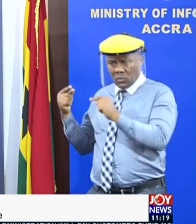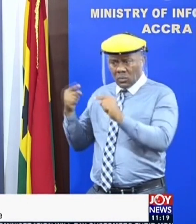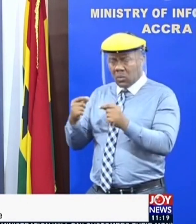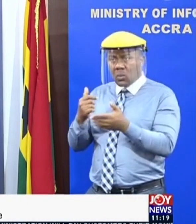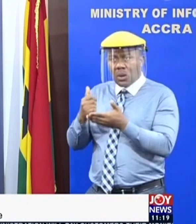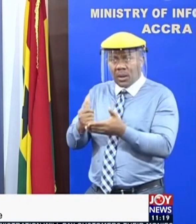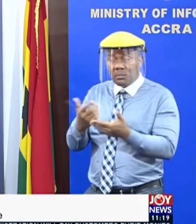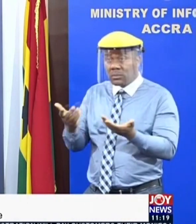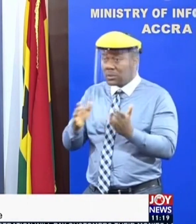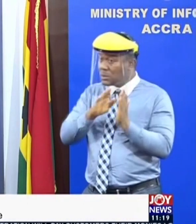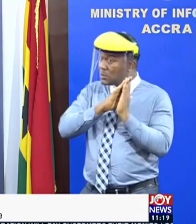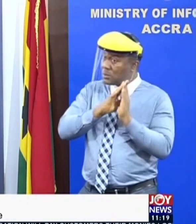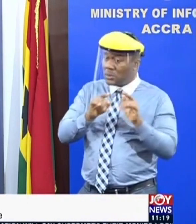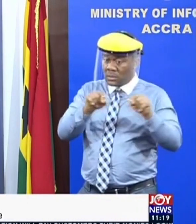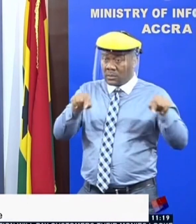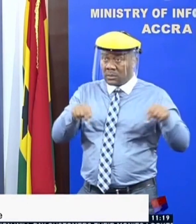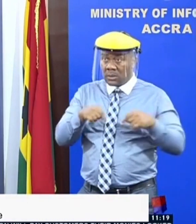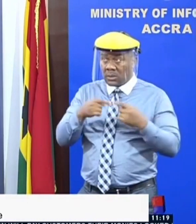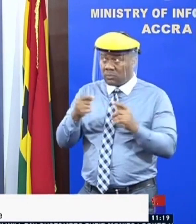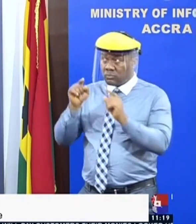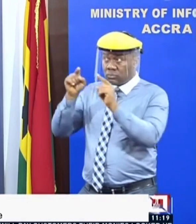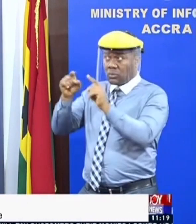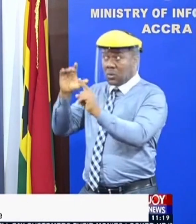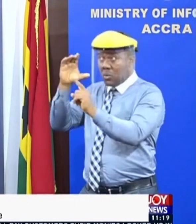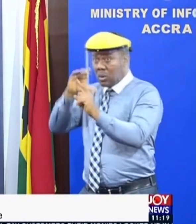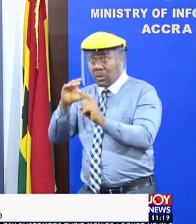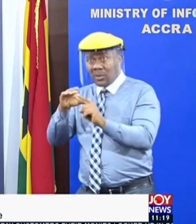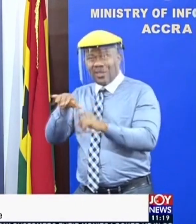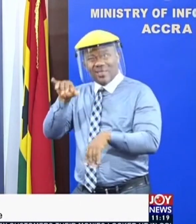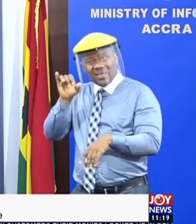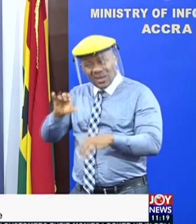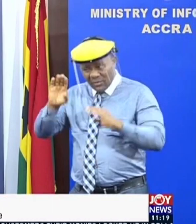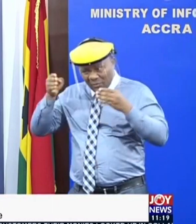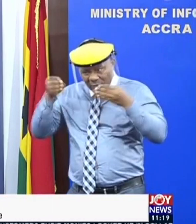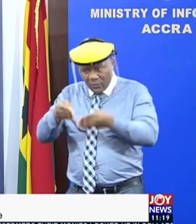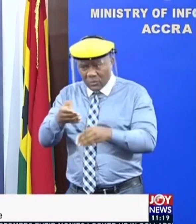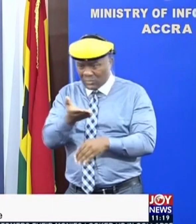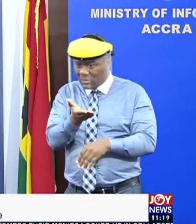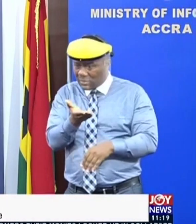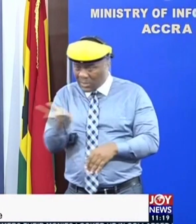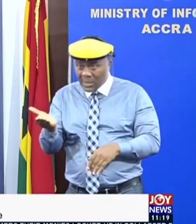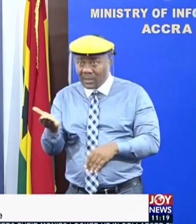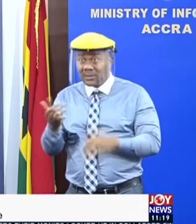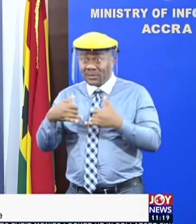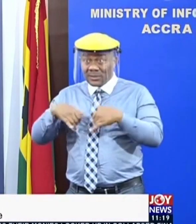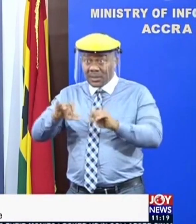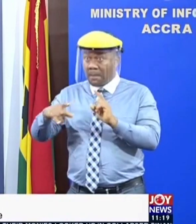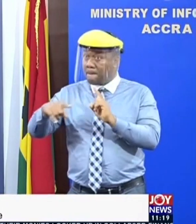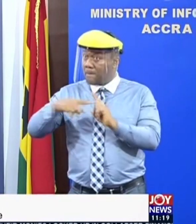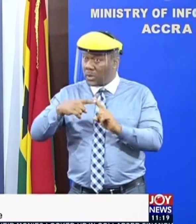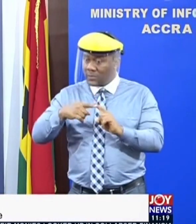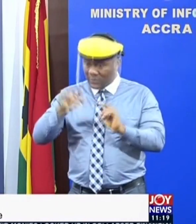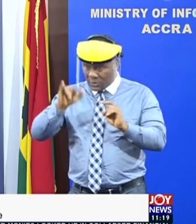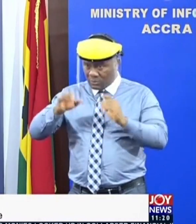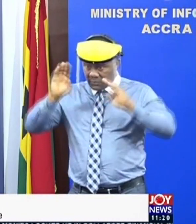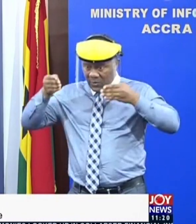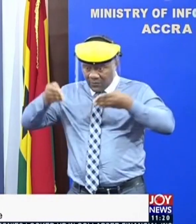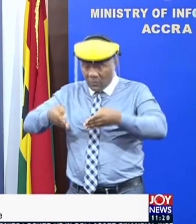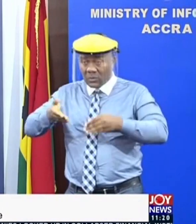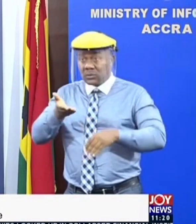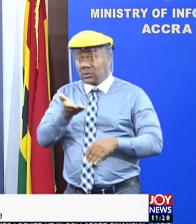our beds, our contact tracing, etc. This is where the main activities are as a nation. That's what we need